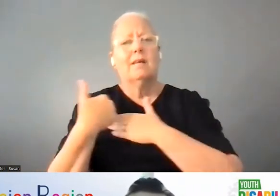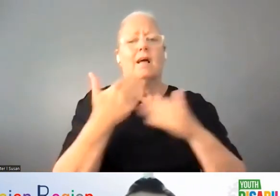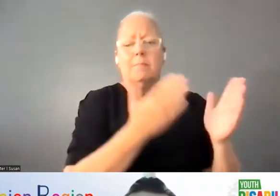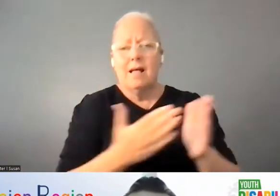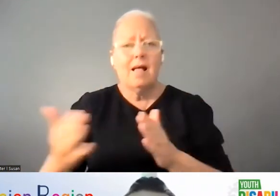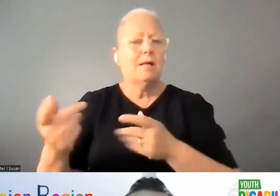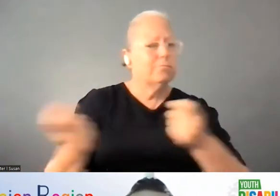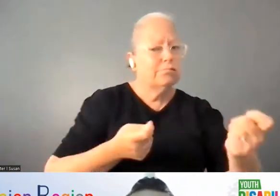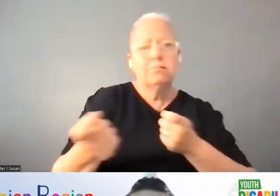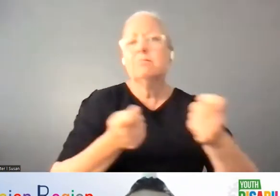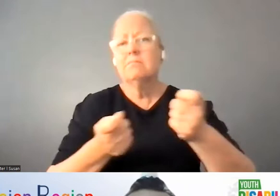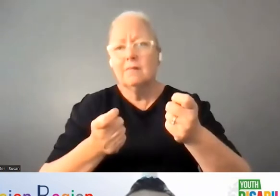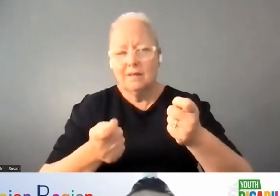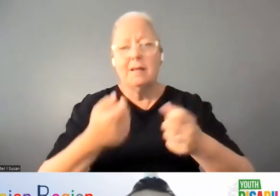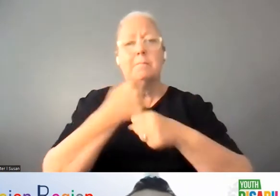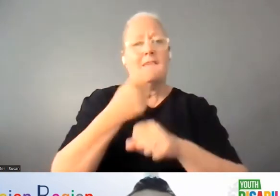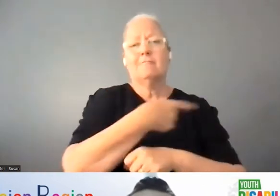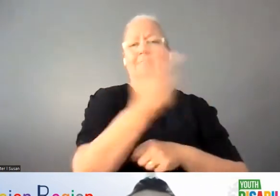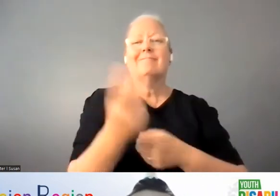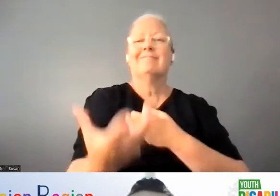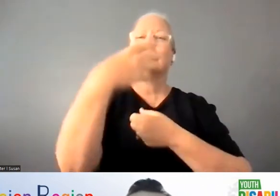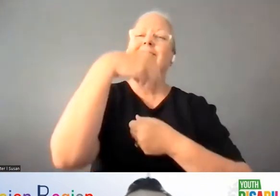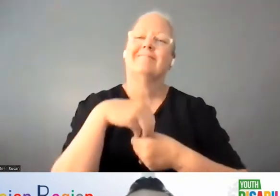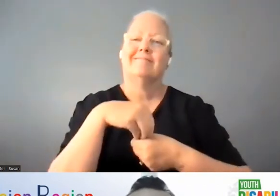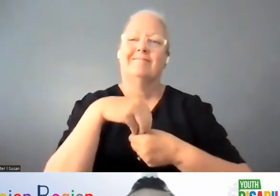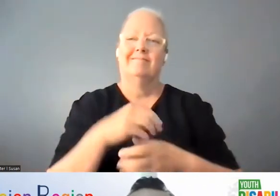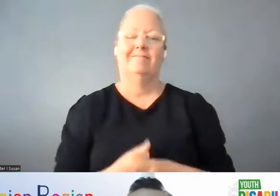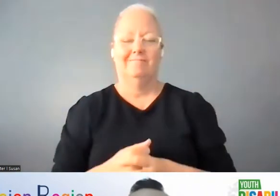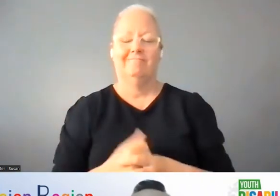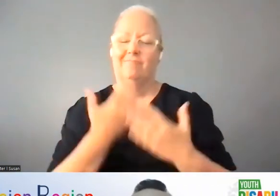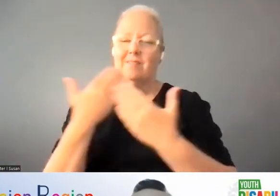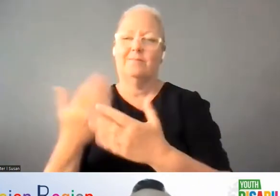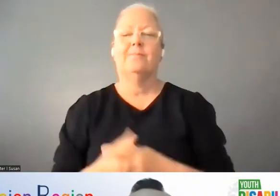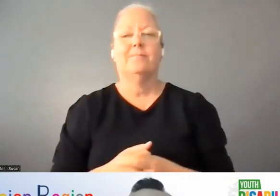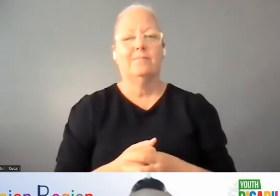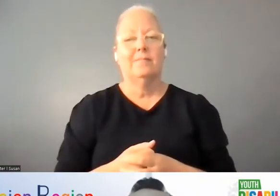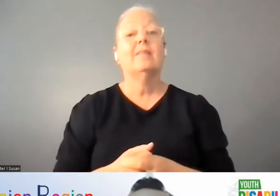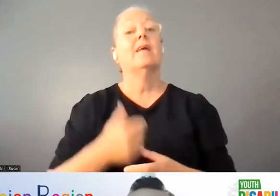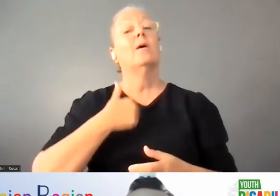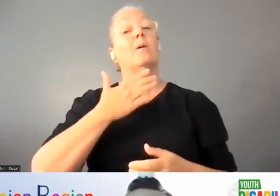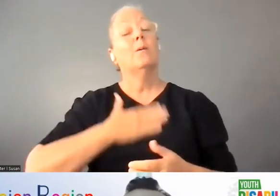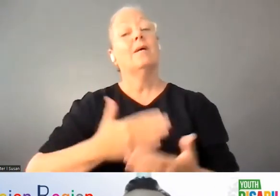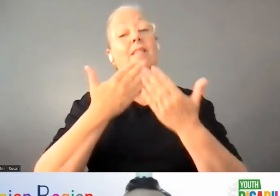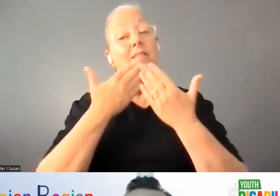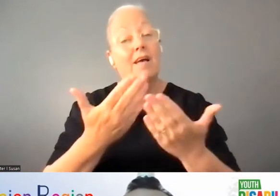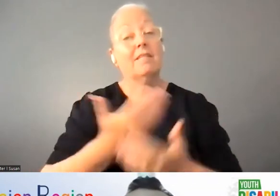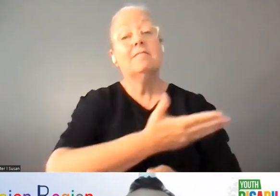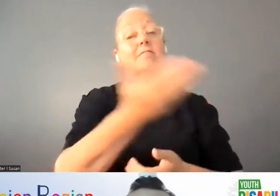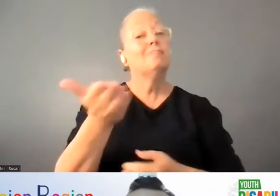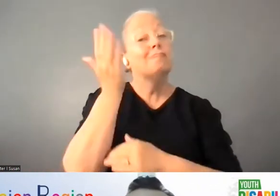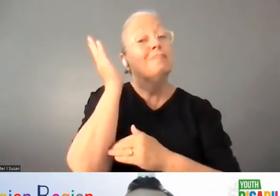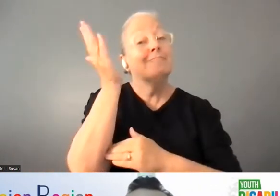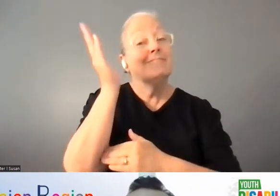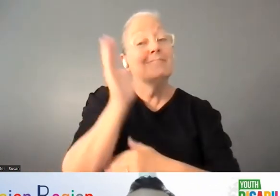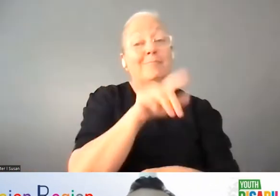enabling the participation of all of us here today. I thank all our eminent speakers who have joined today for